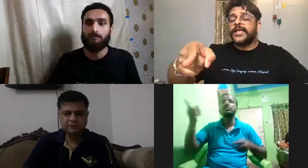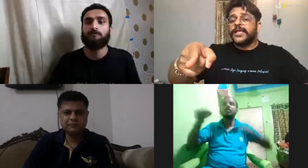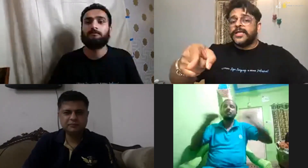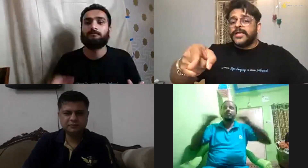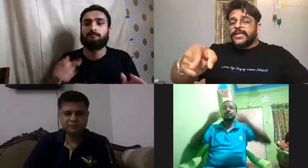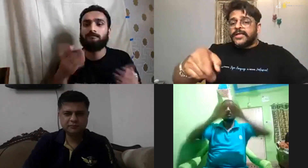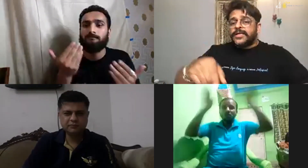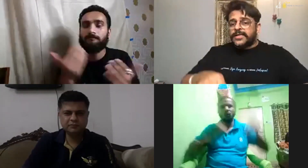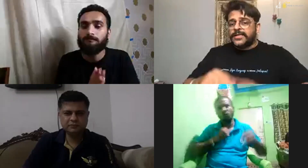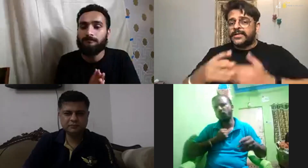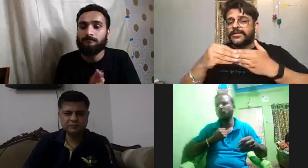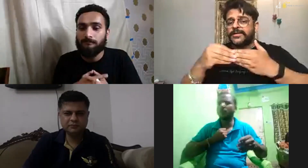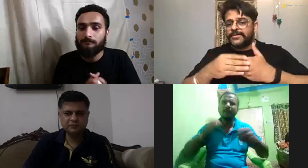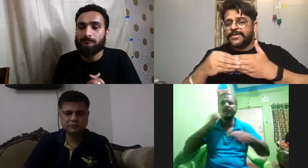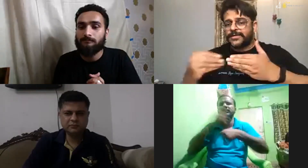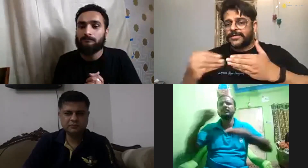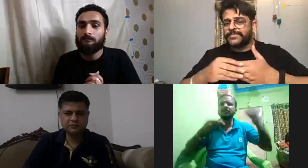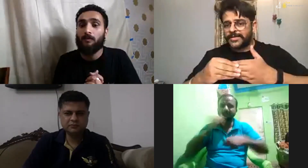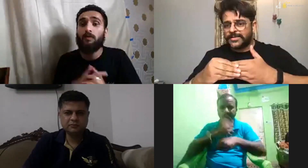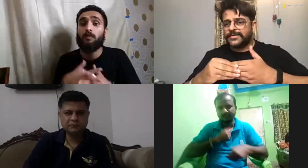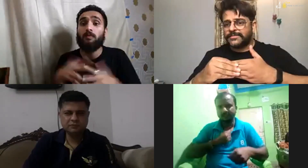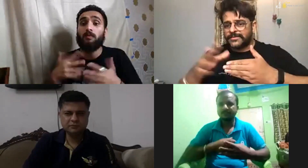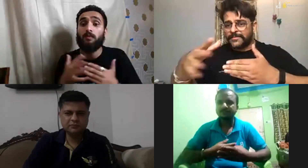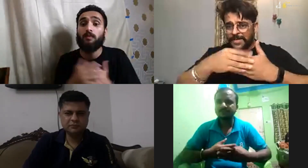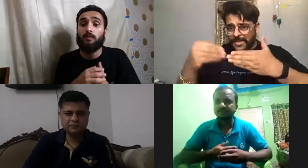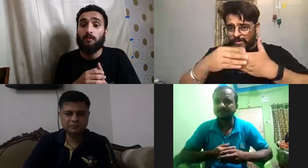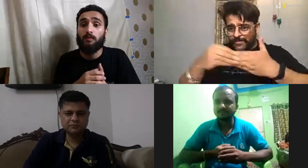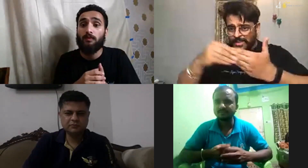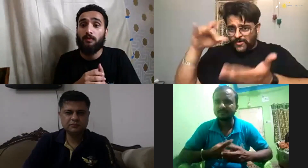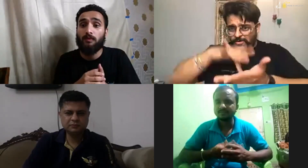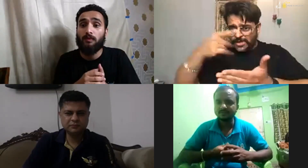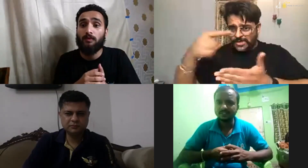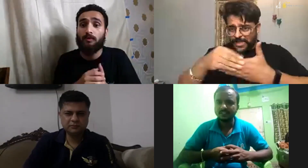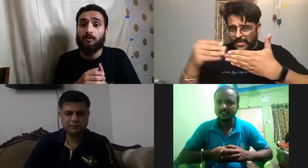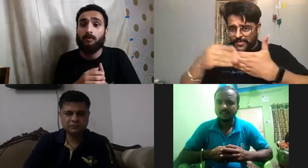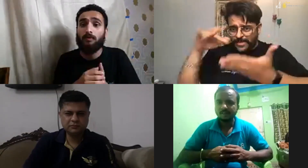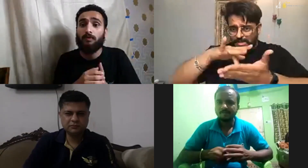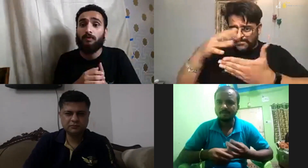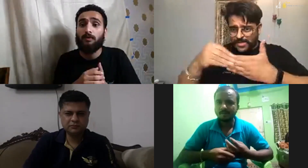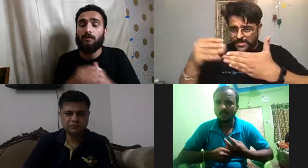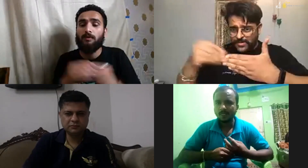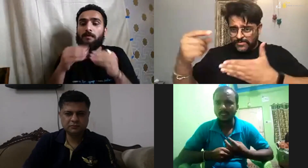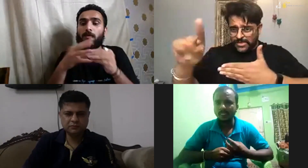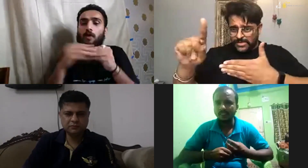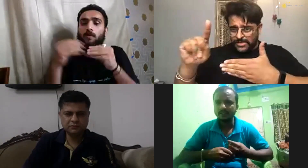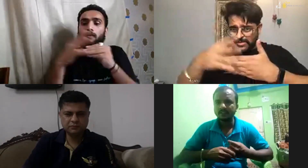Raghavendra. Raghavendra. Yeah, so the stall is our own, the shop is our own. Bangalore based, right?